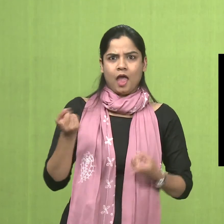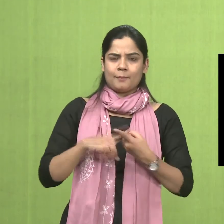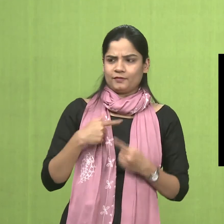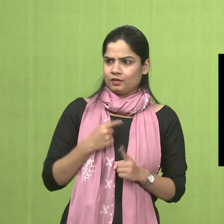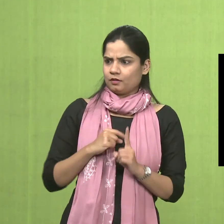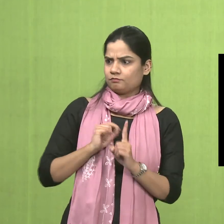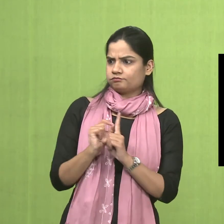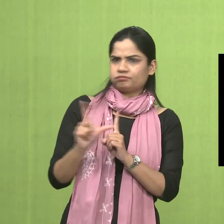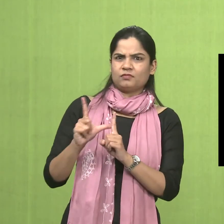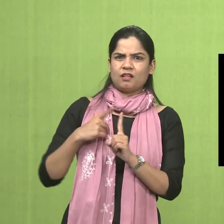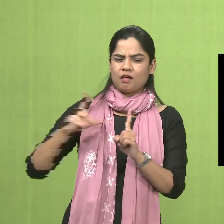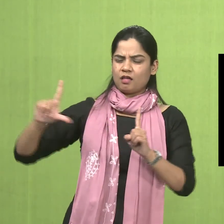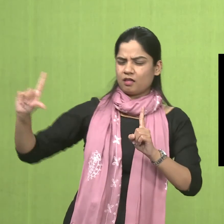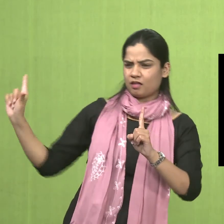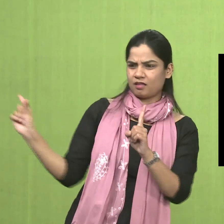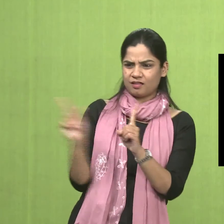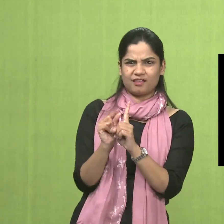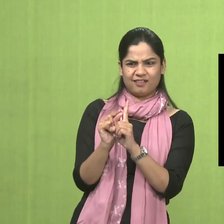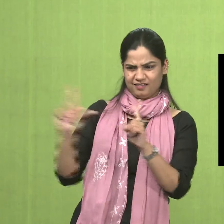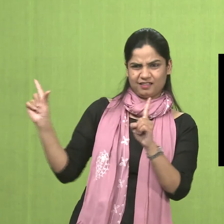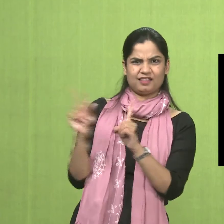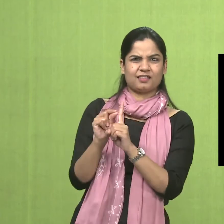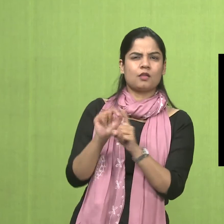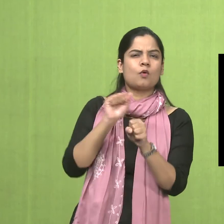of work. Light work using minimum energy.